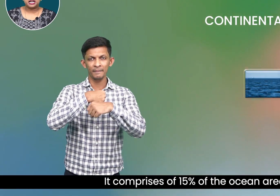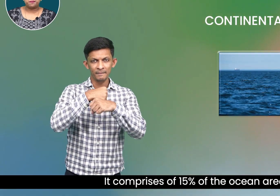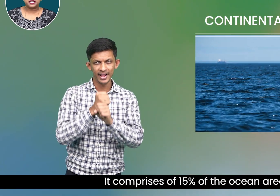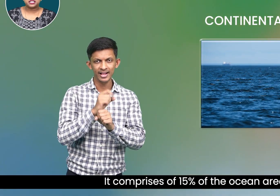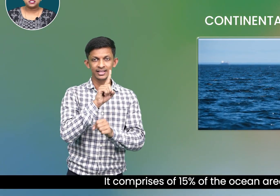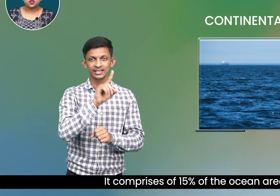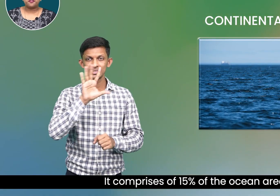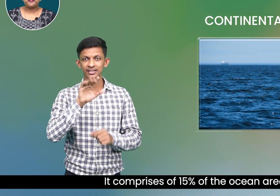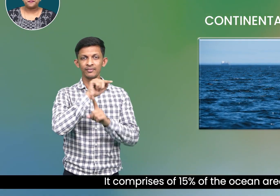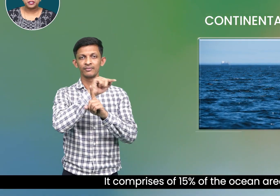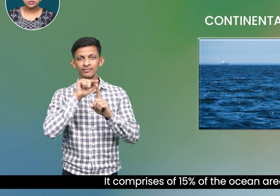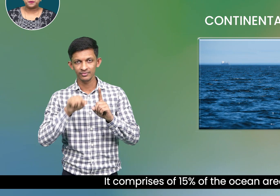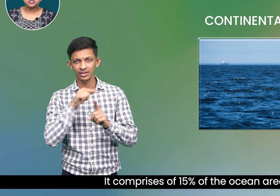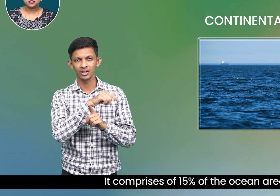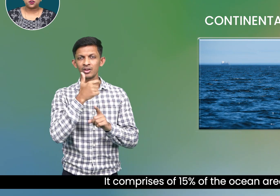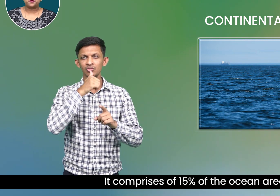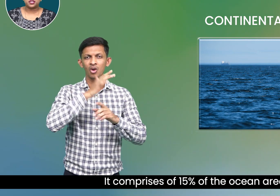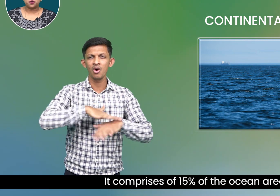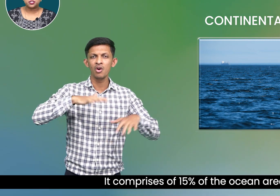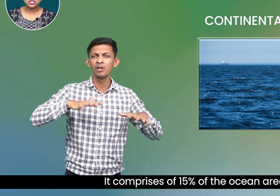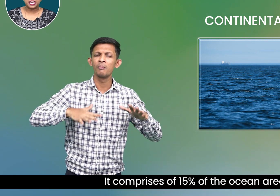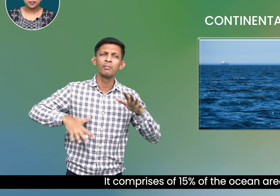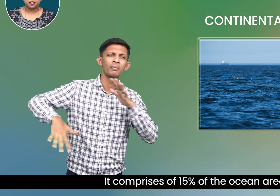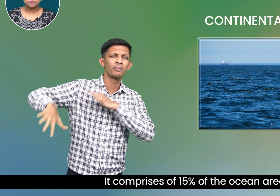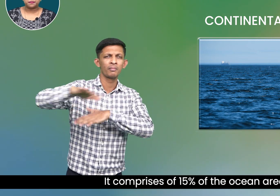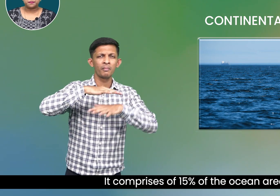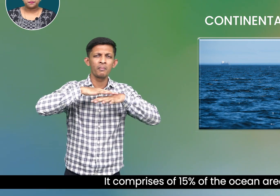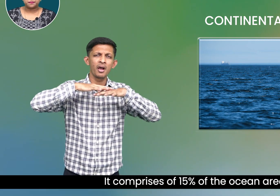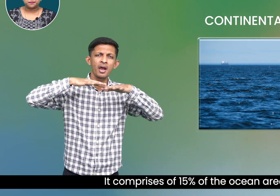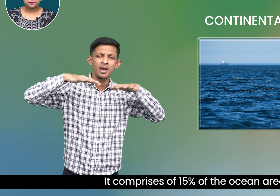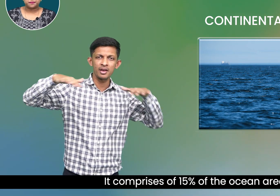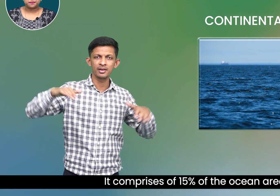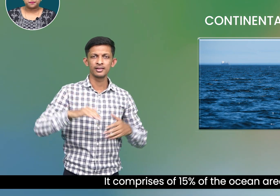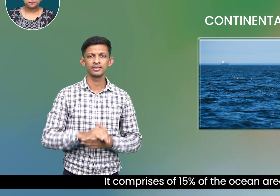It comprises of 15% of the ocean area.